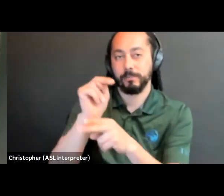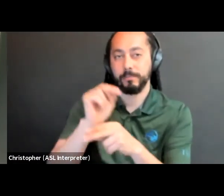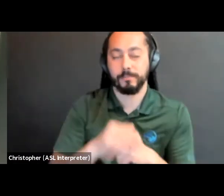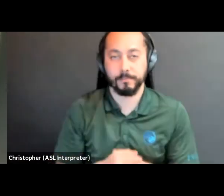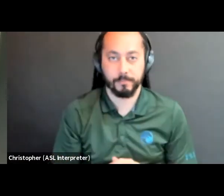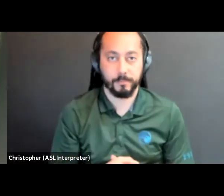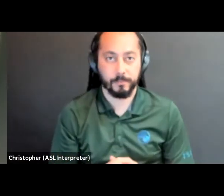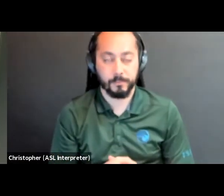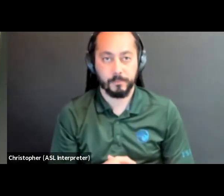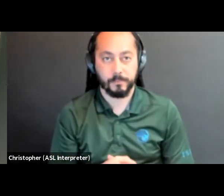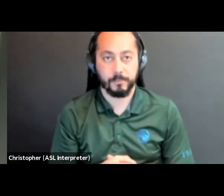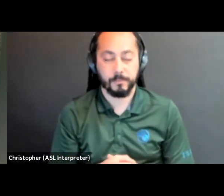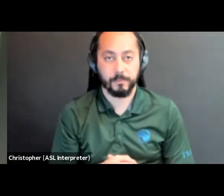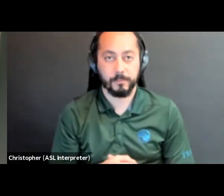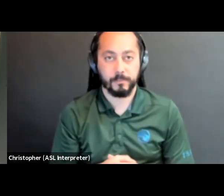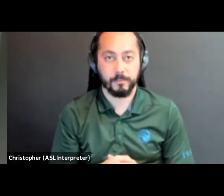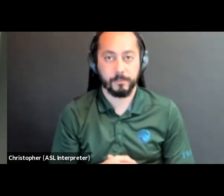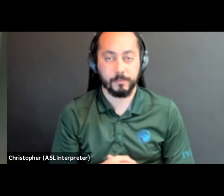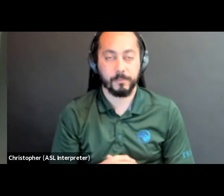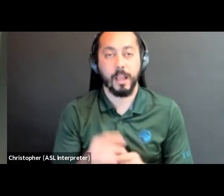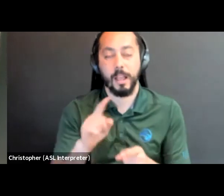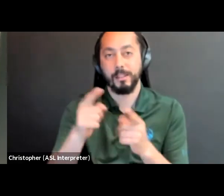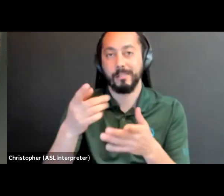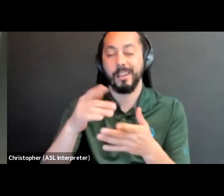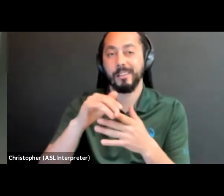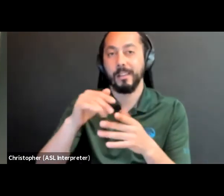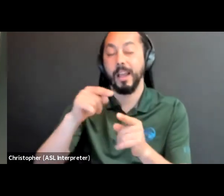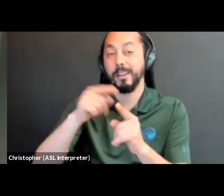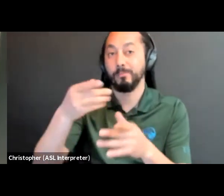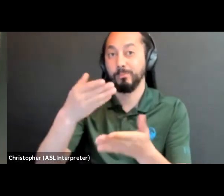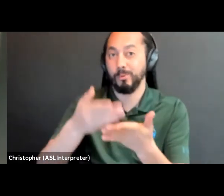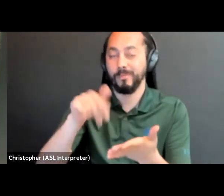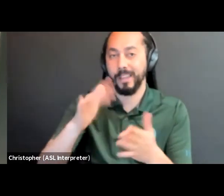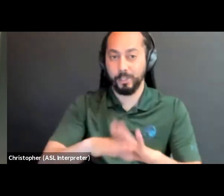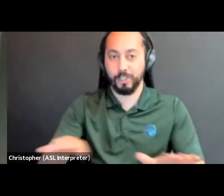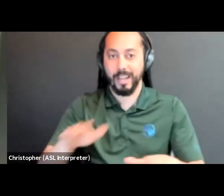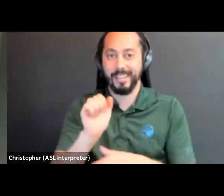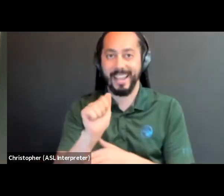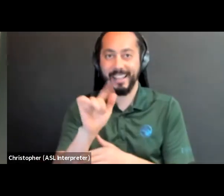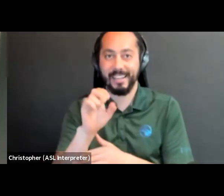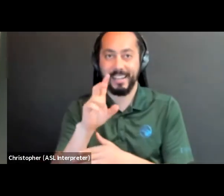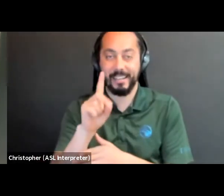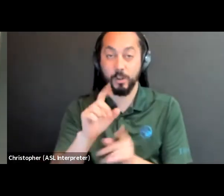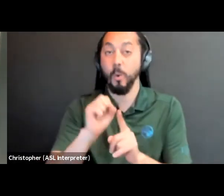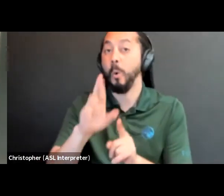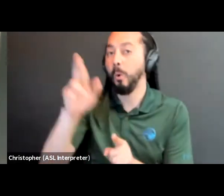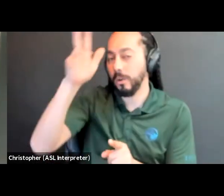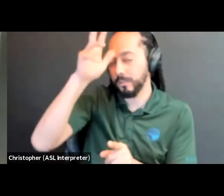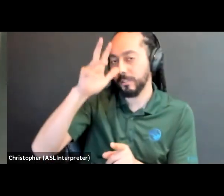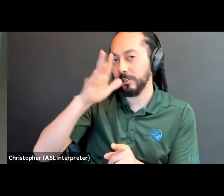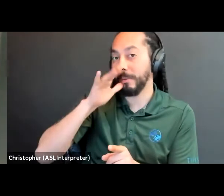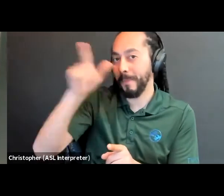other proof of the child being alienated or the mother being an alienating parent.